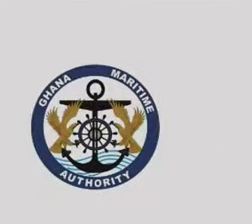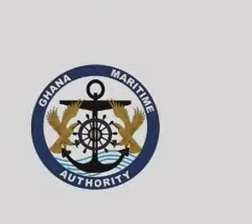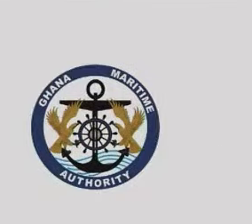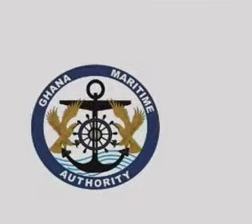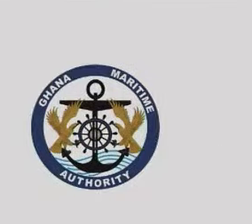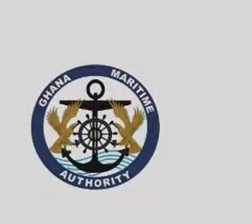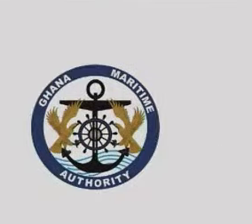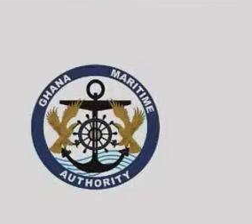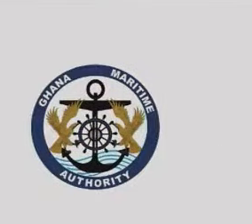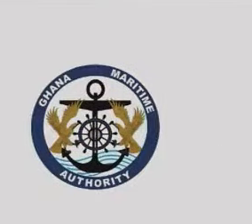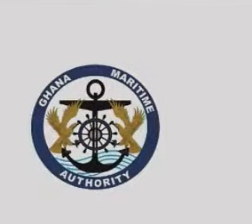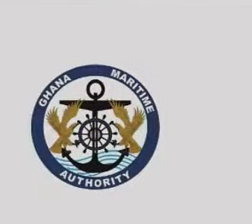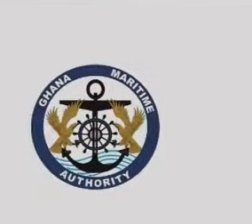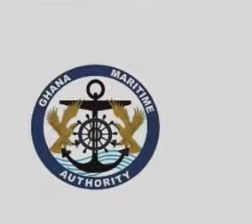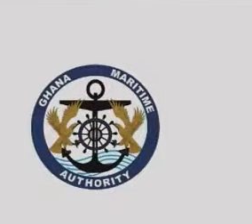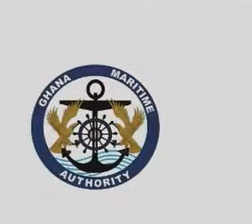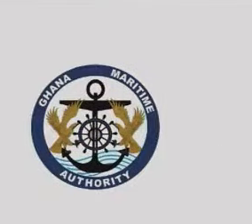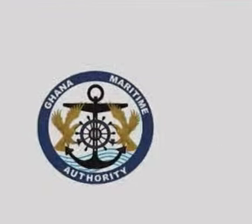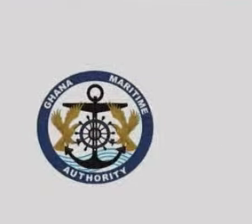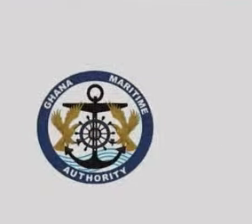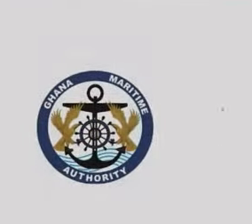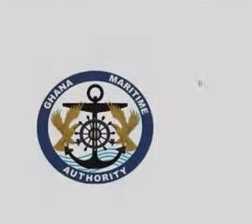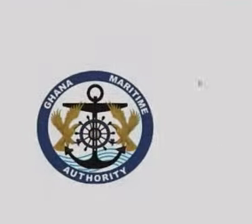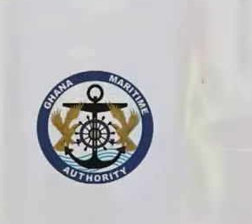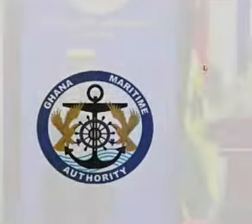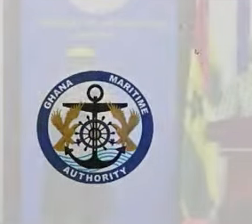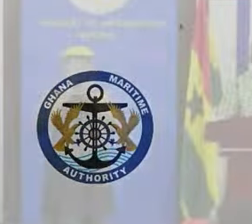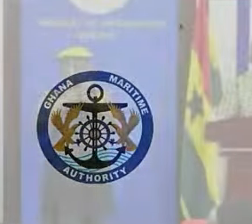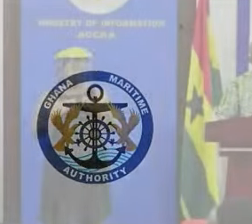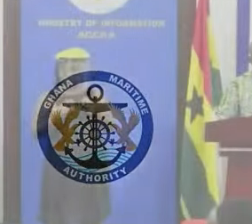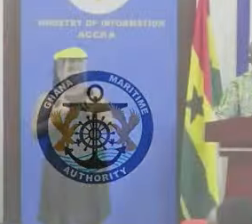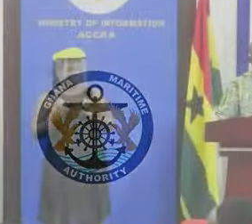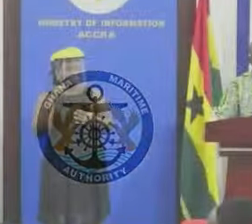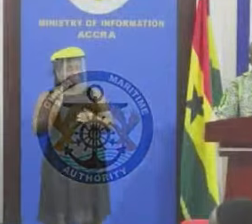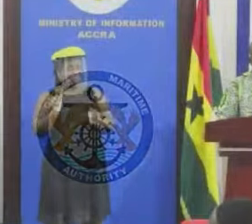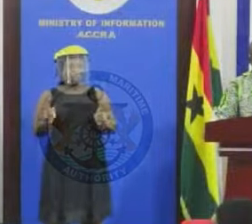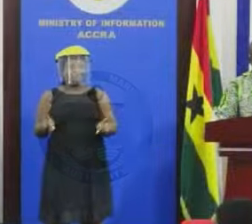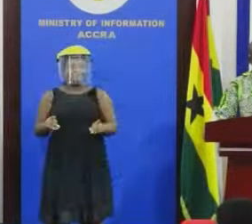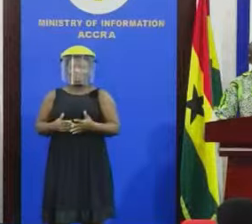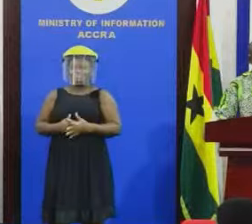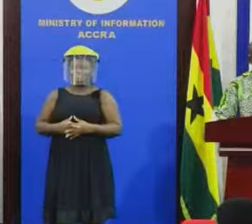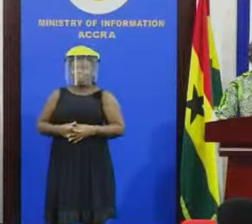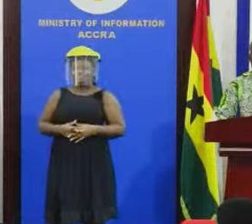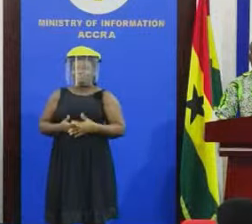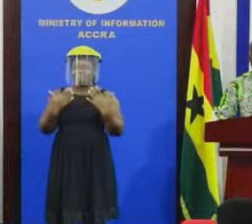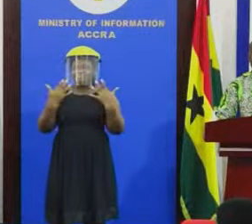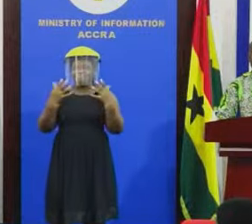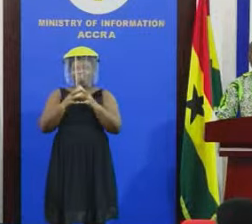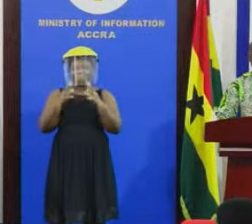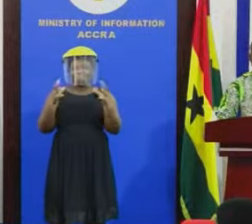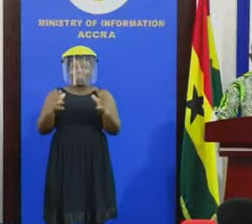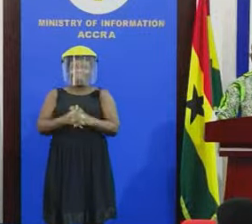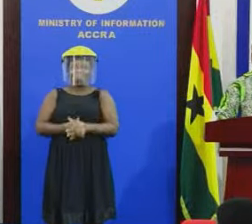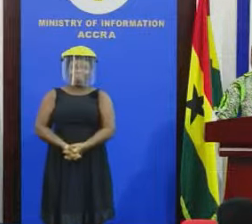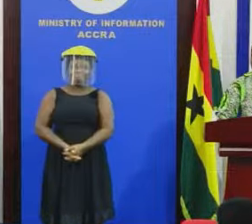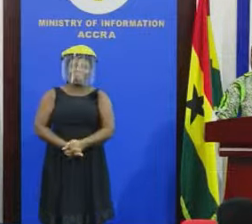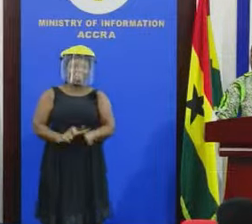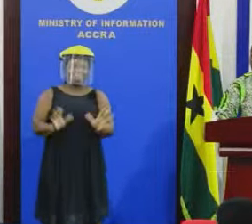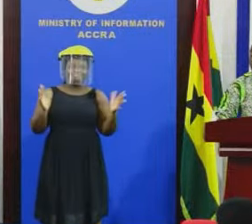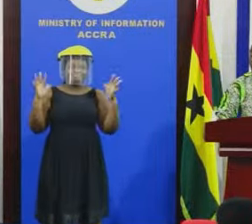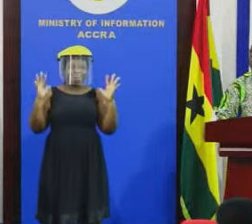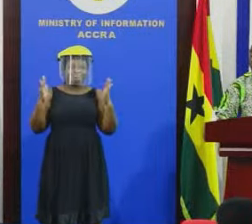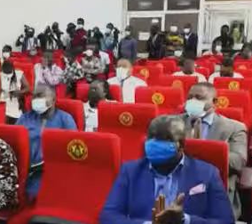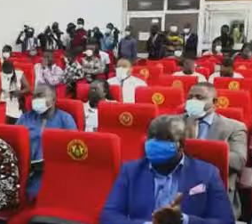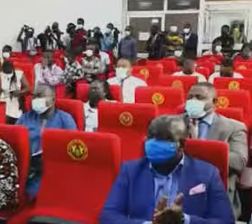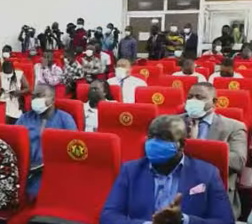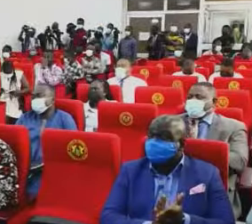Honorable Minister, that is the end of the video. We are most grateful for the opportunity provided. Thank you, Mr. Alonsi. Thank you. And to your